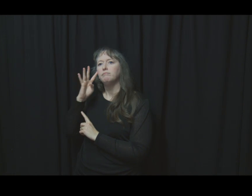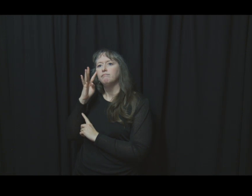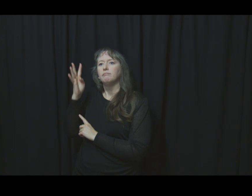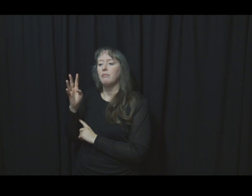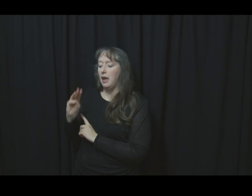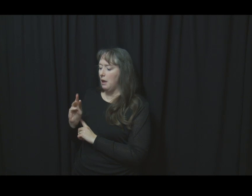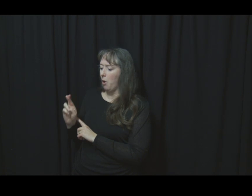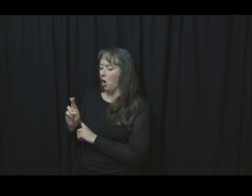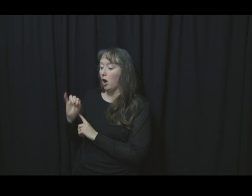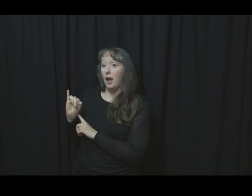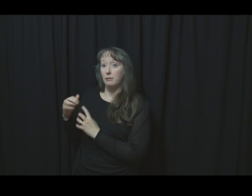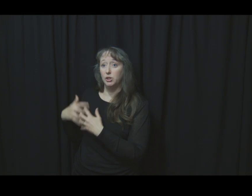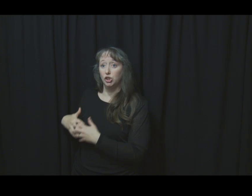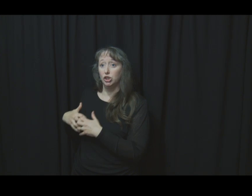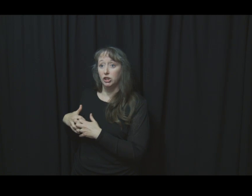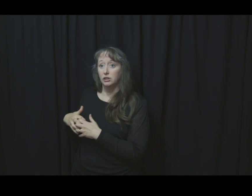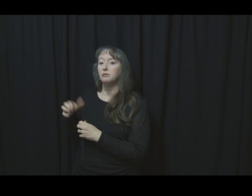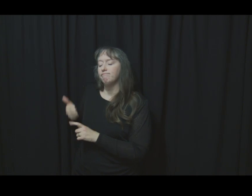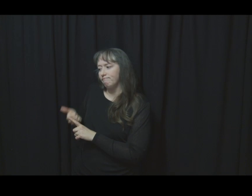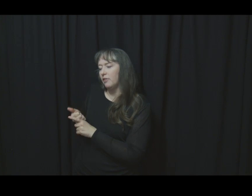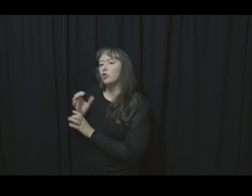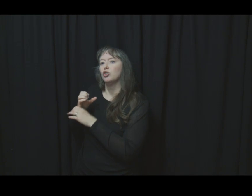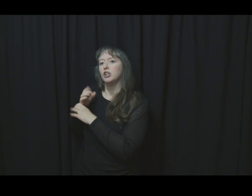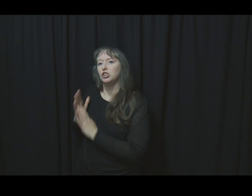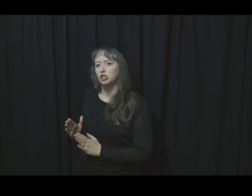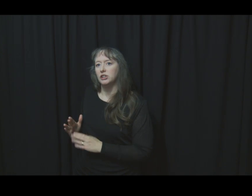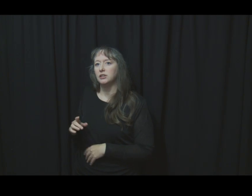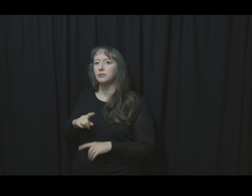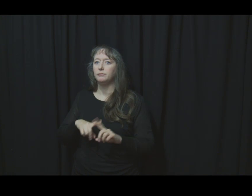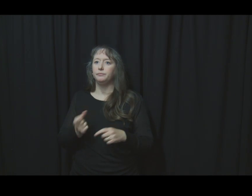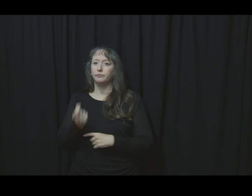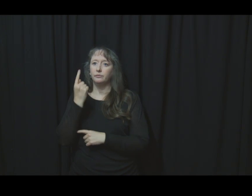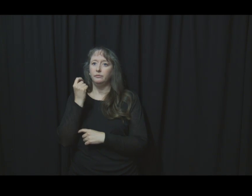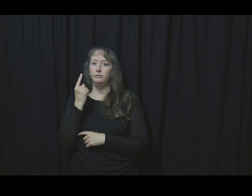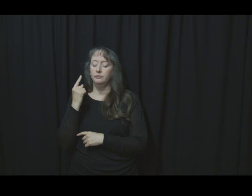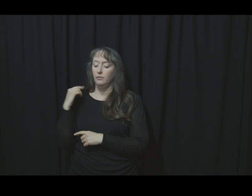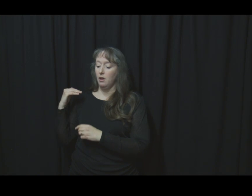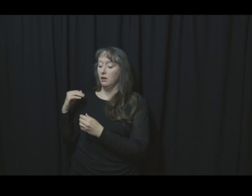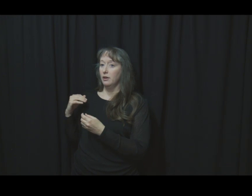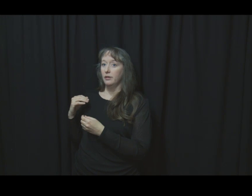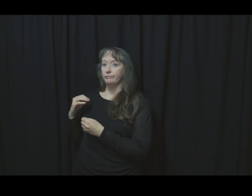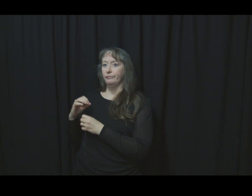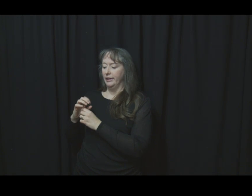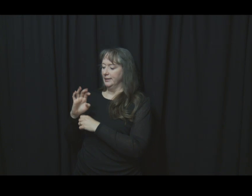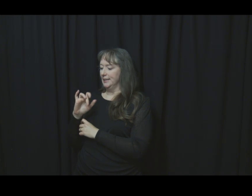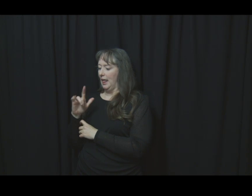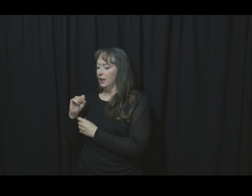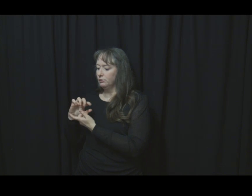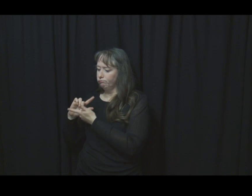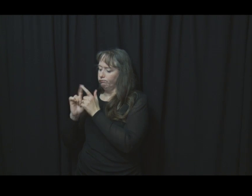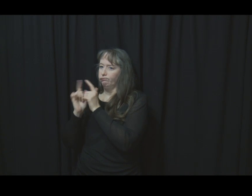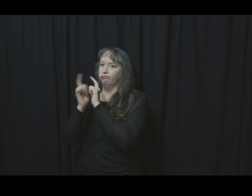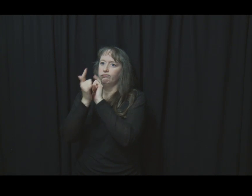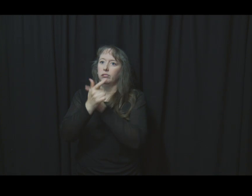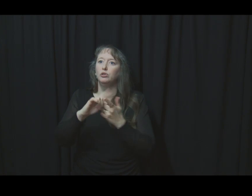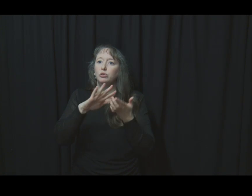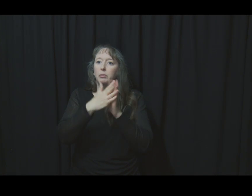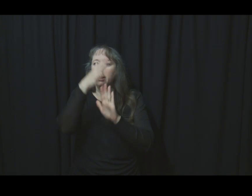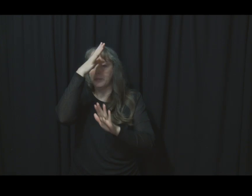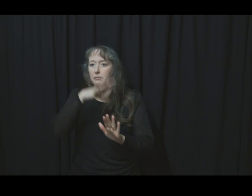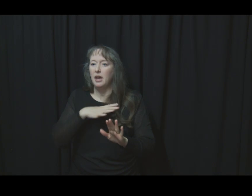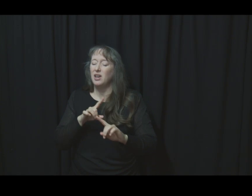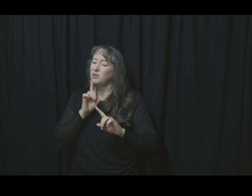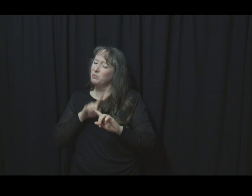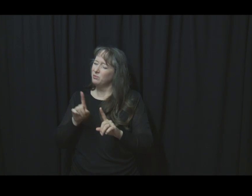But I want us to also understand molecules to man evolution belief has nothing to do with developing technology. You see, when we're talking about